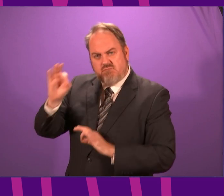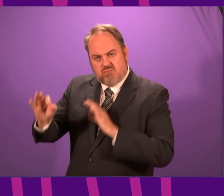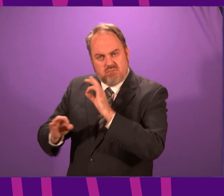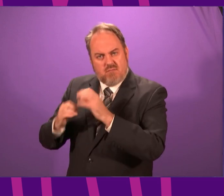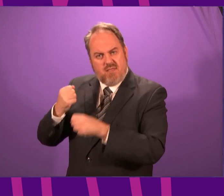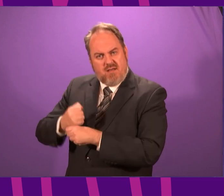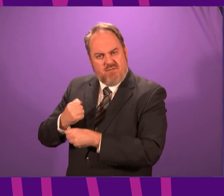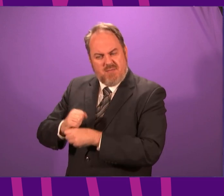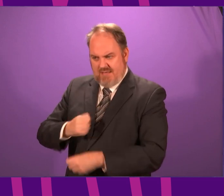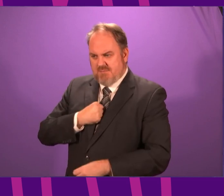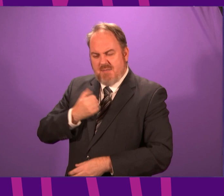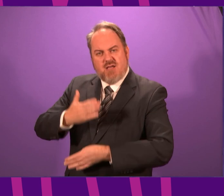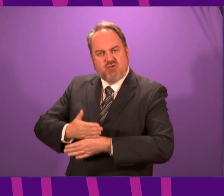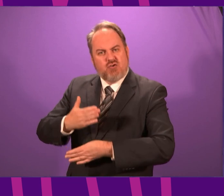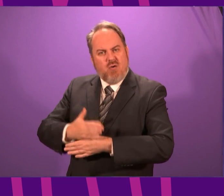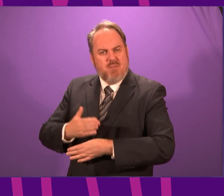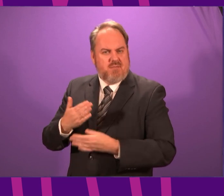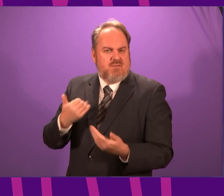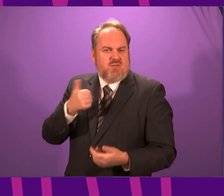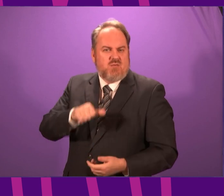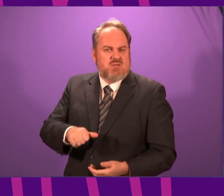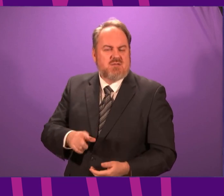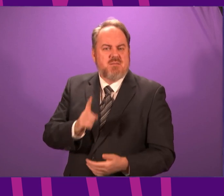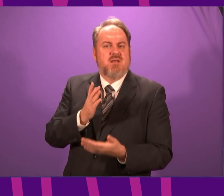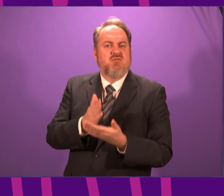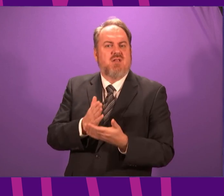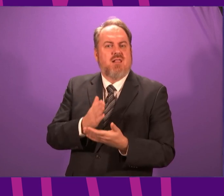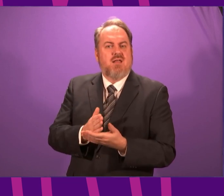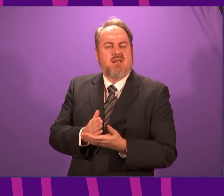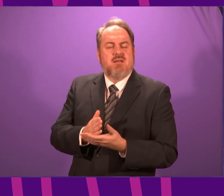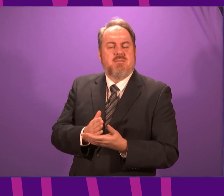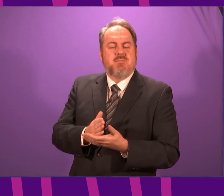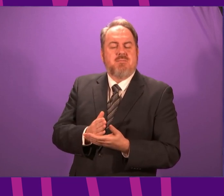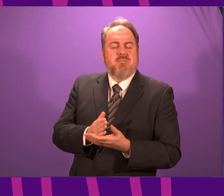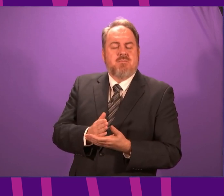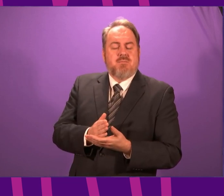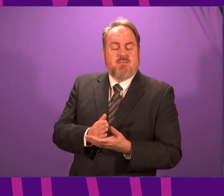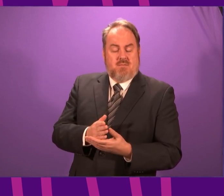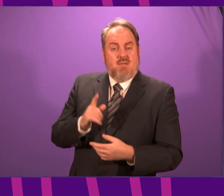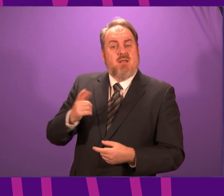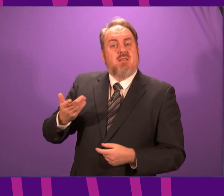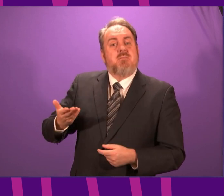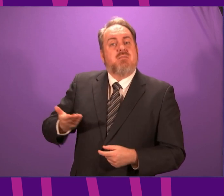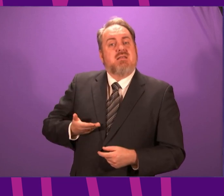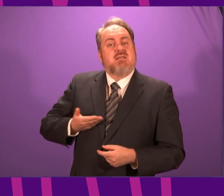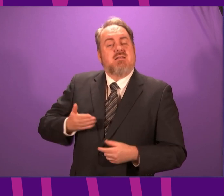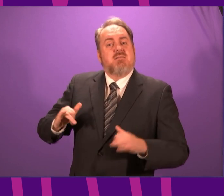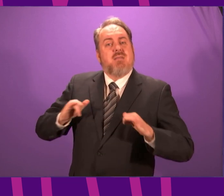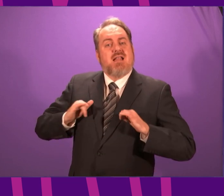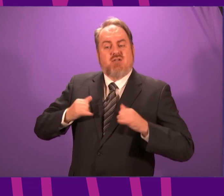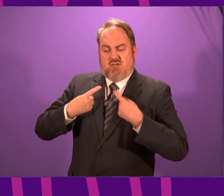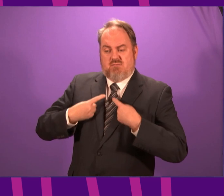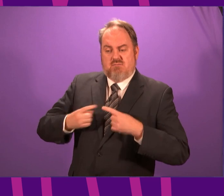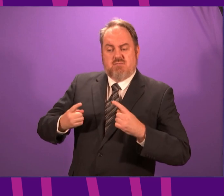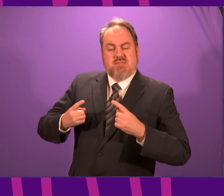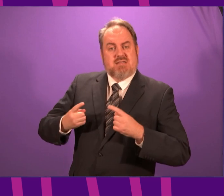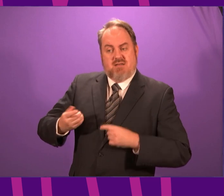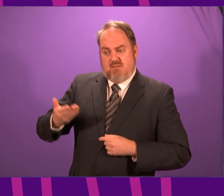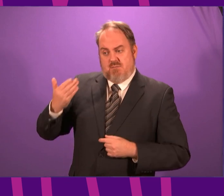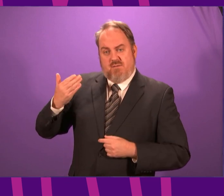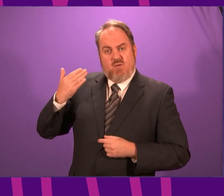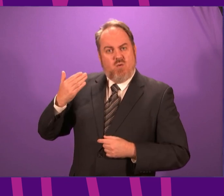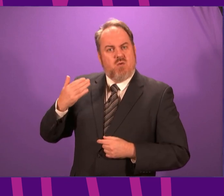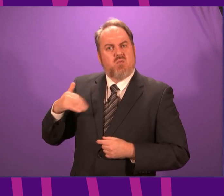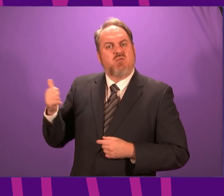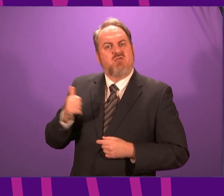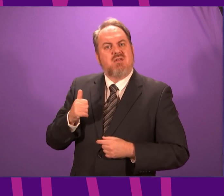is my job to do, of this framework. And the business manager said earlier in the day that the view was that we should